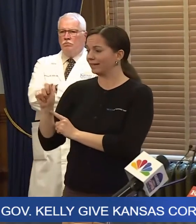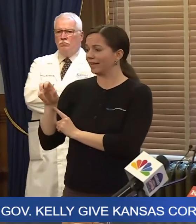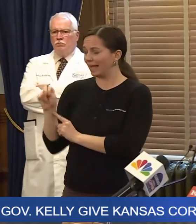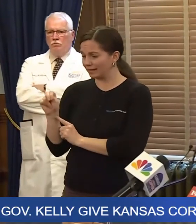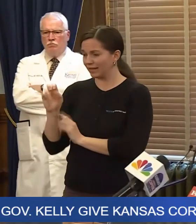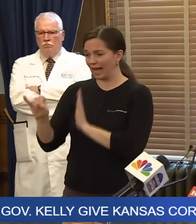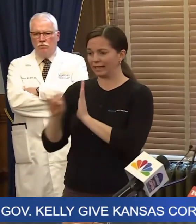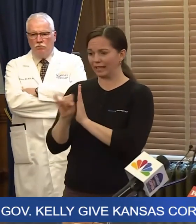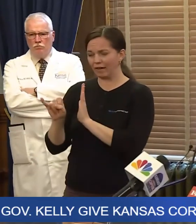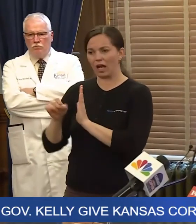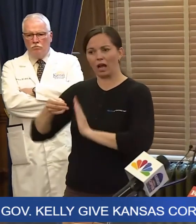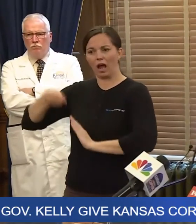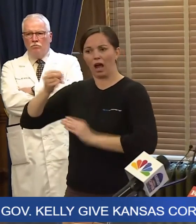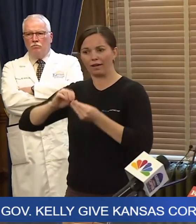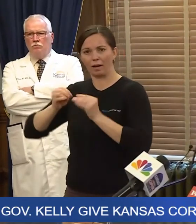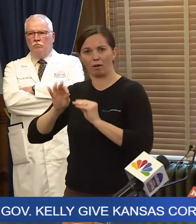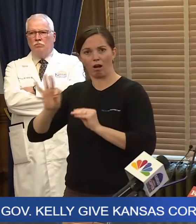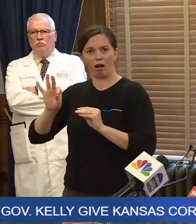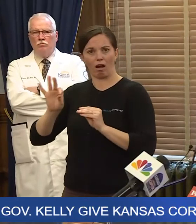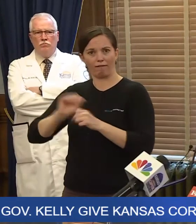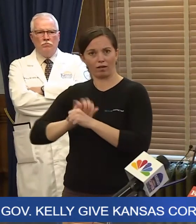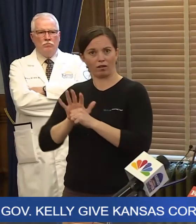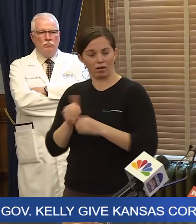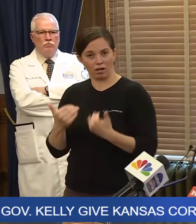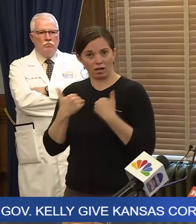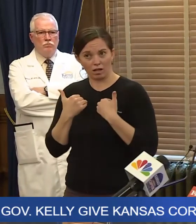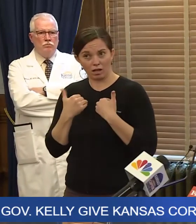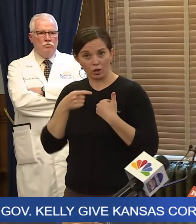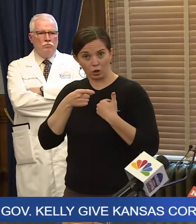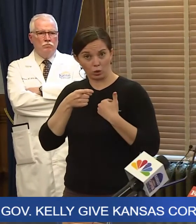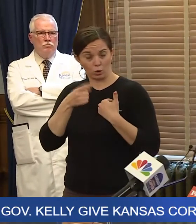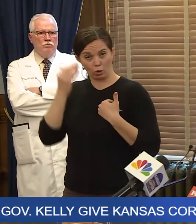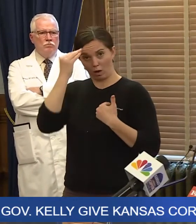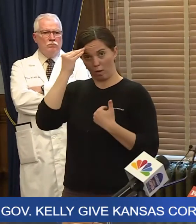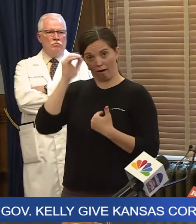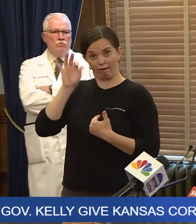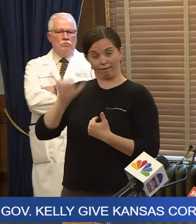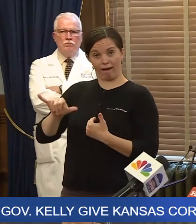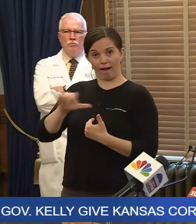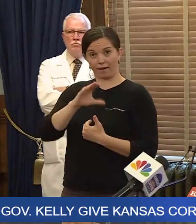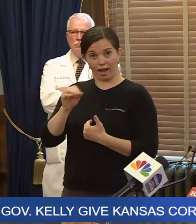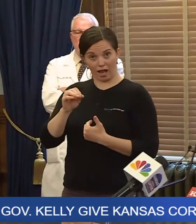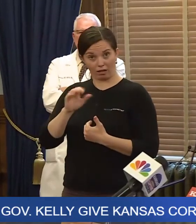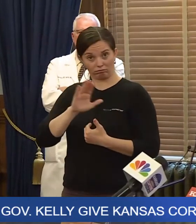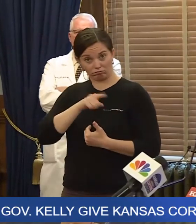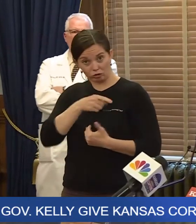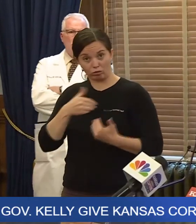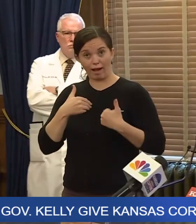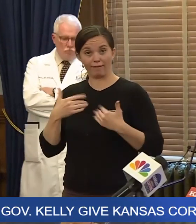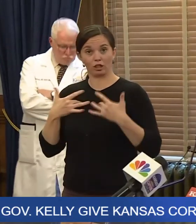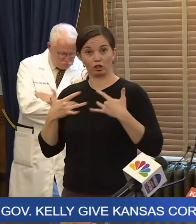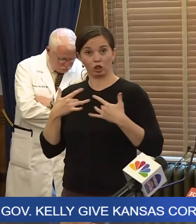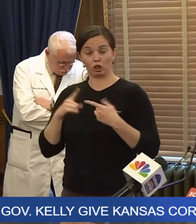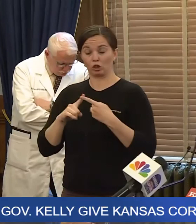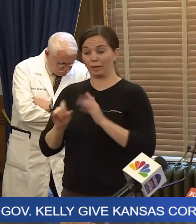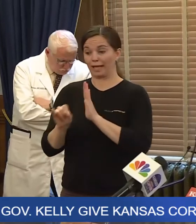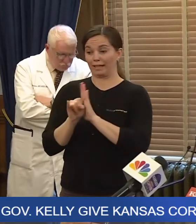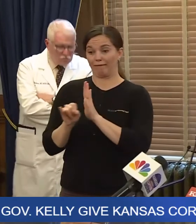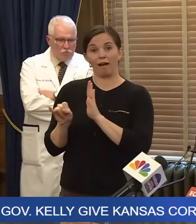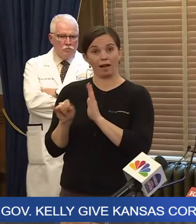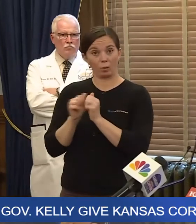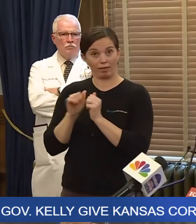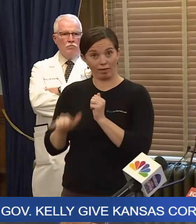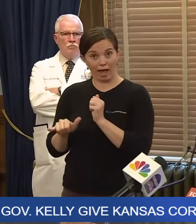cases. Were you aware of that designation, and does that concern you to be identified as